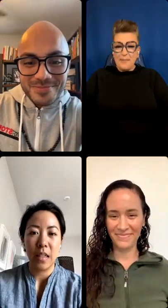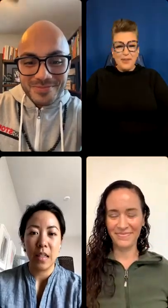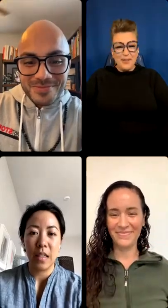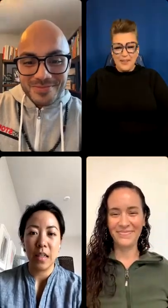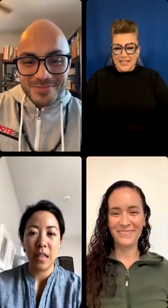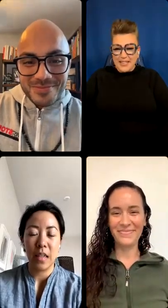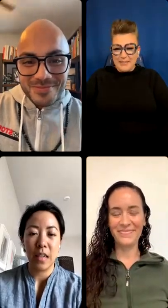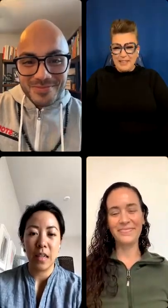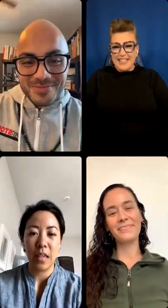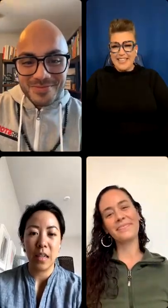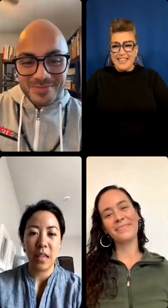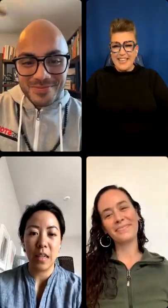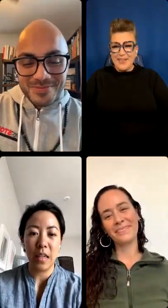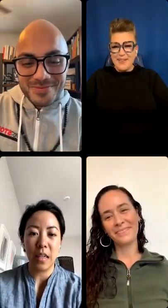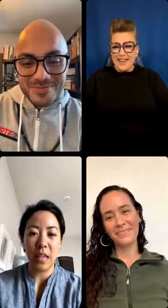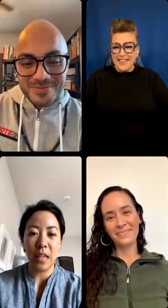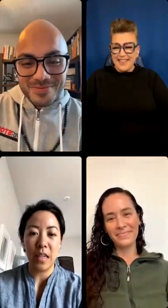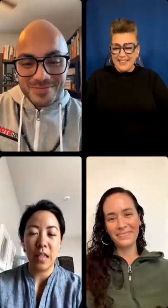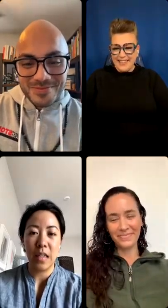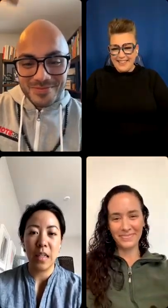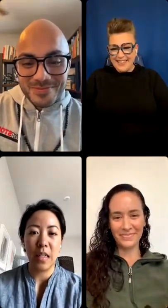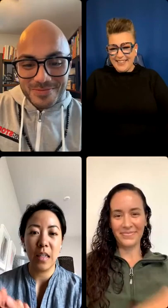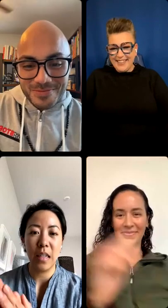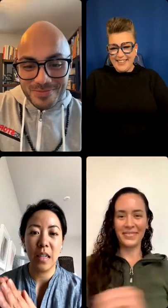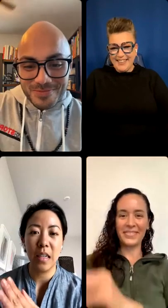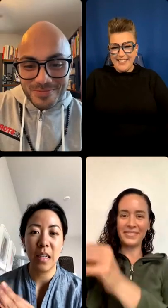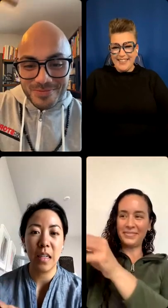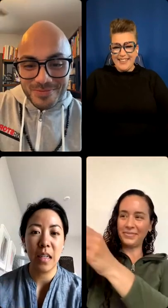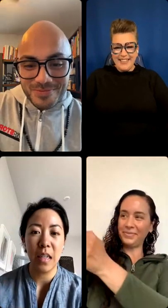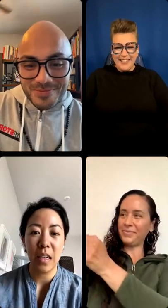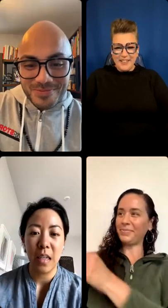I am good. This is Melissa. Thank you, Greg.